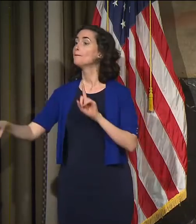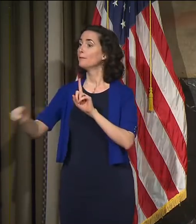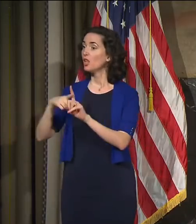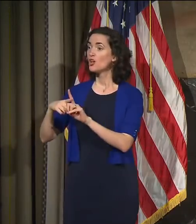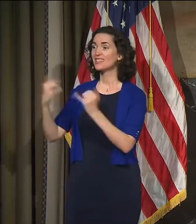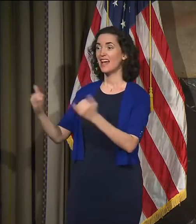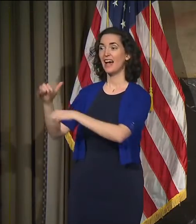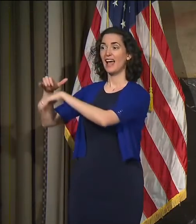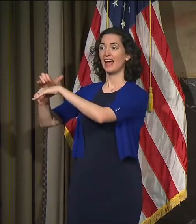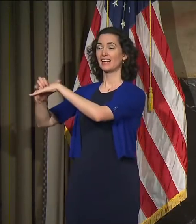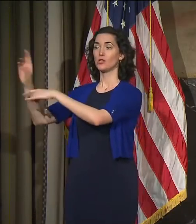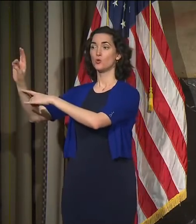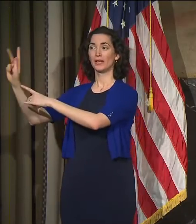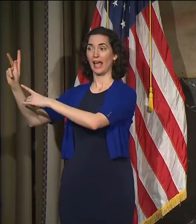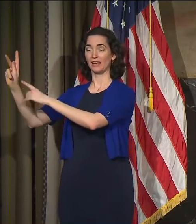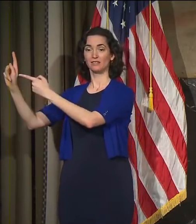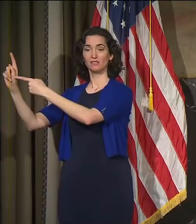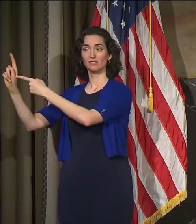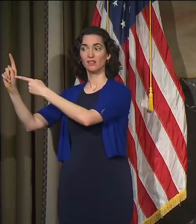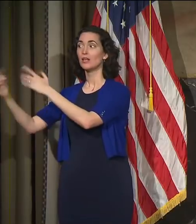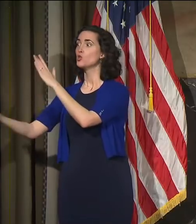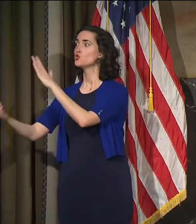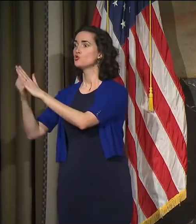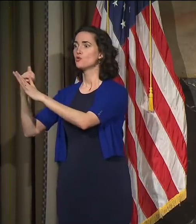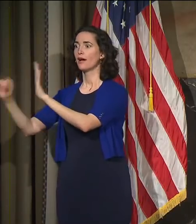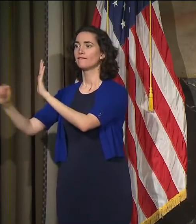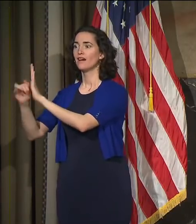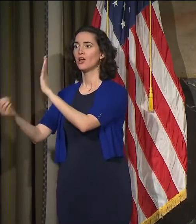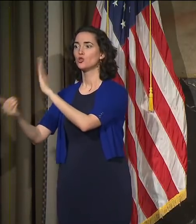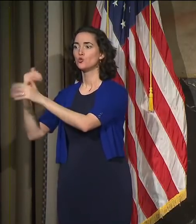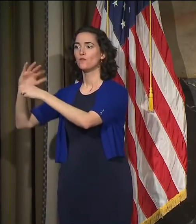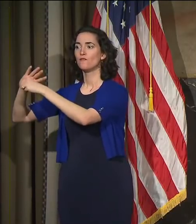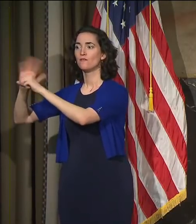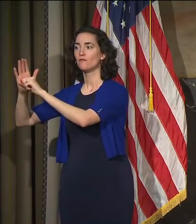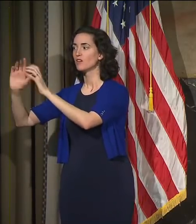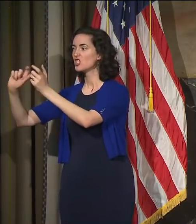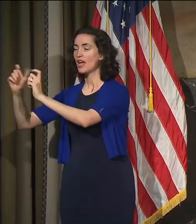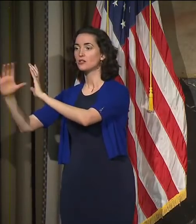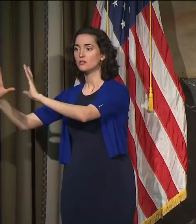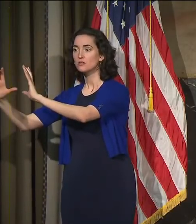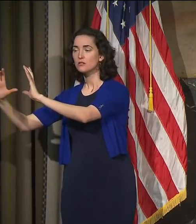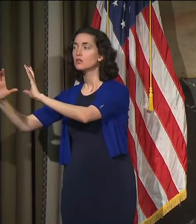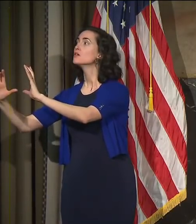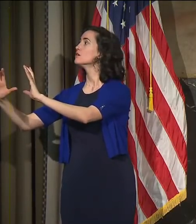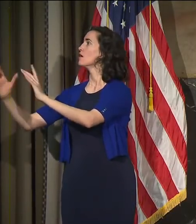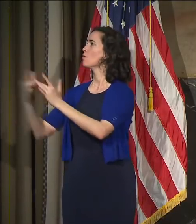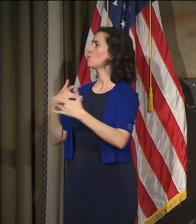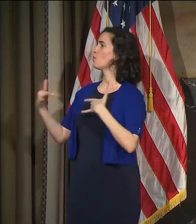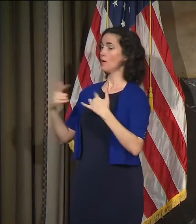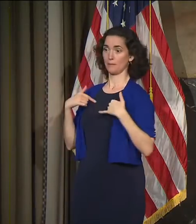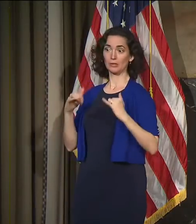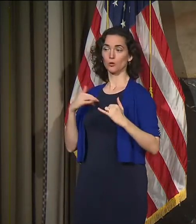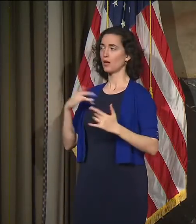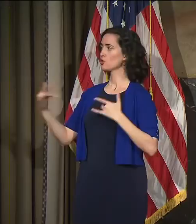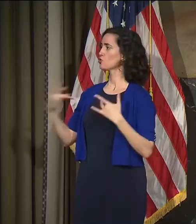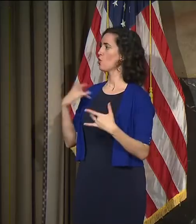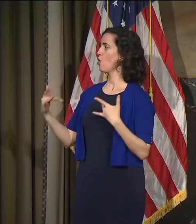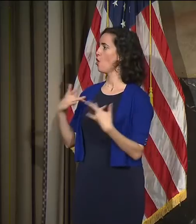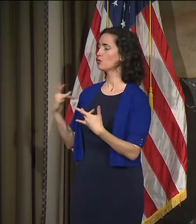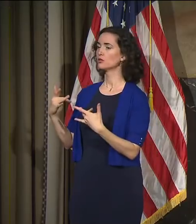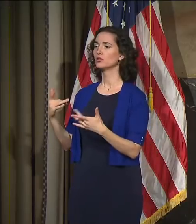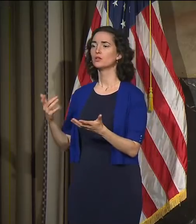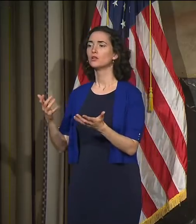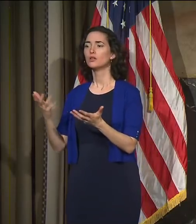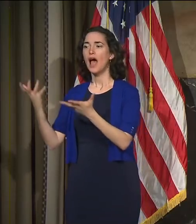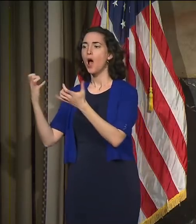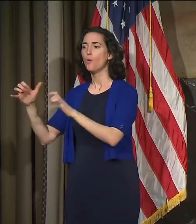what you do to prevent that new strand from taking root and really causing a lot of people to become sick? You wear a mask,